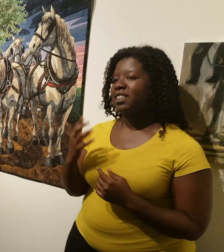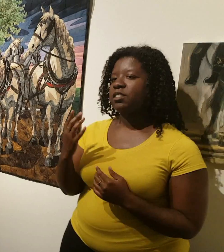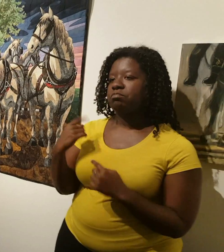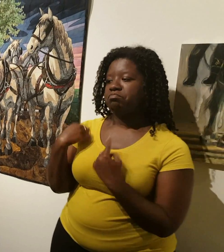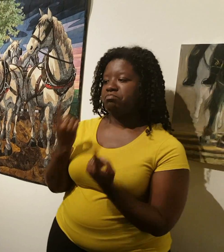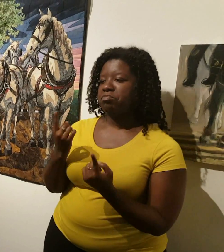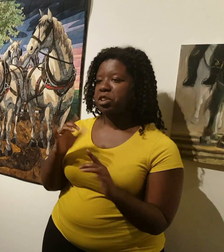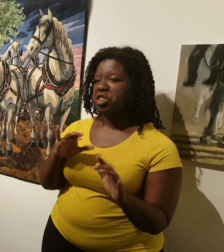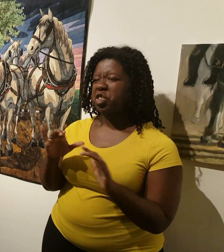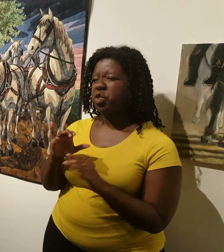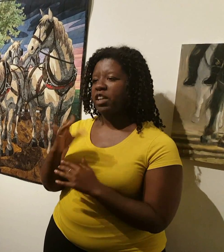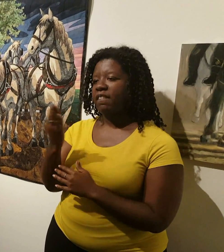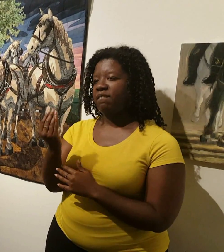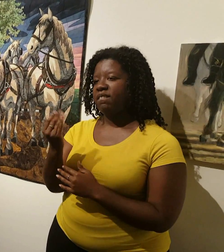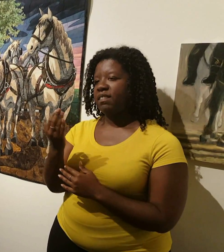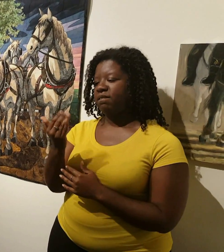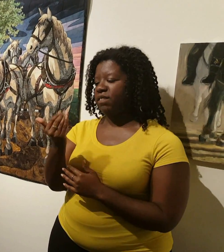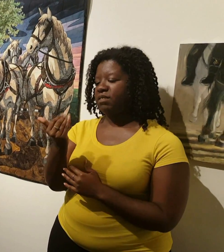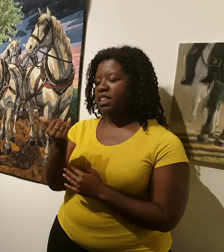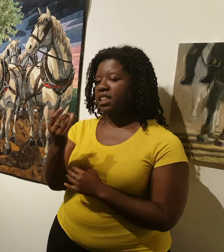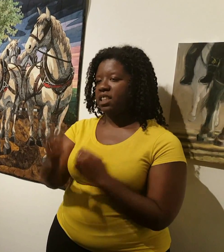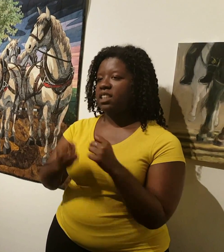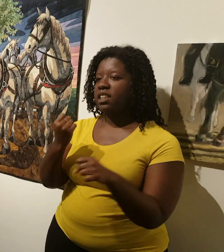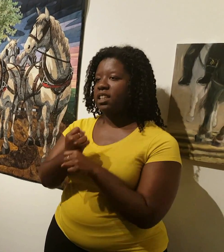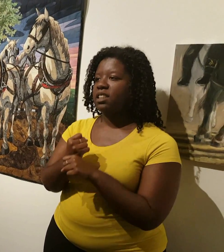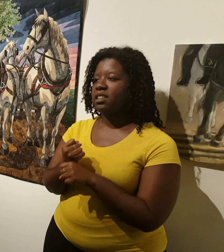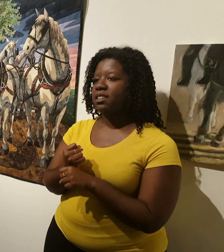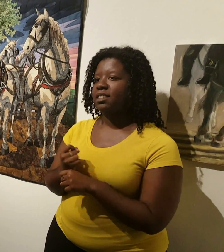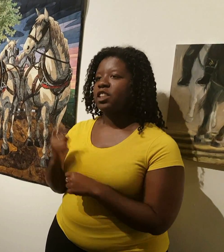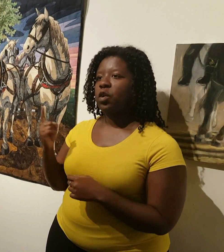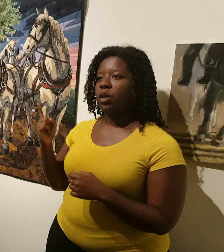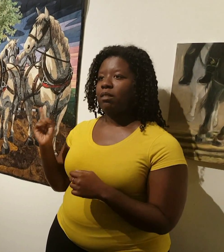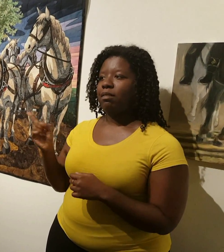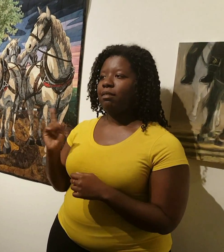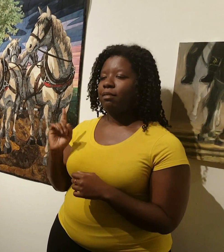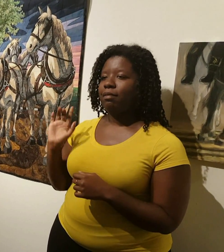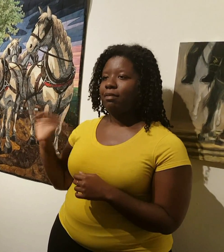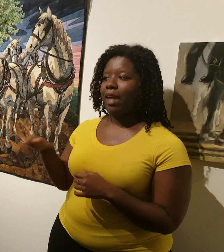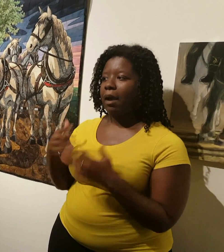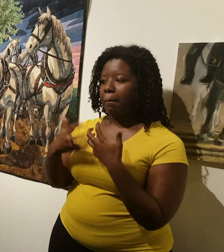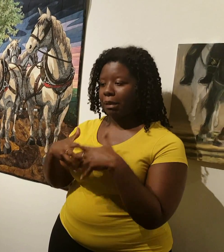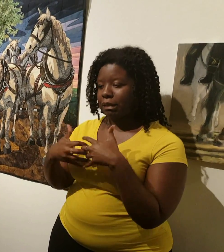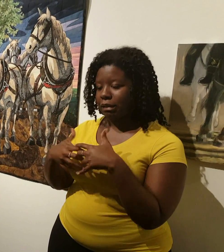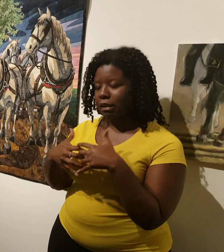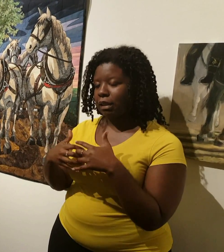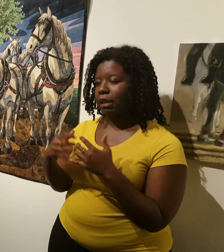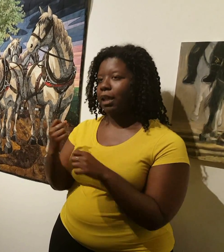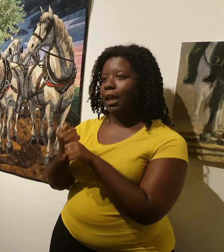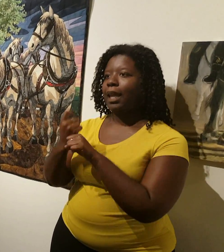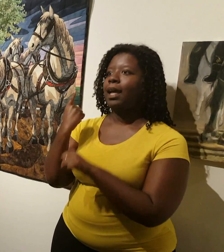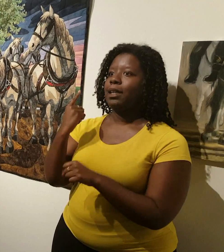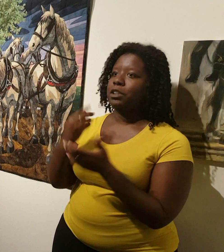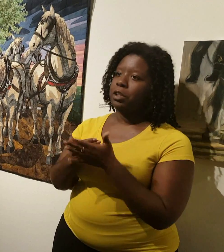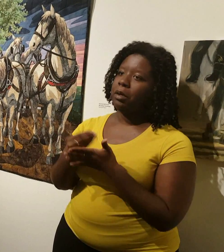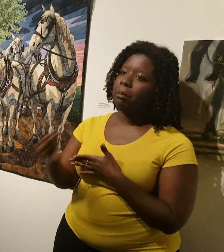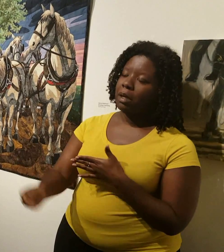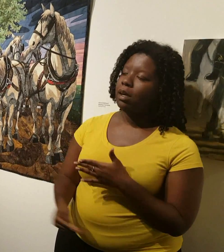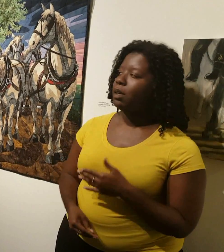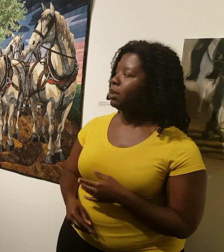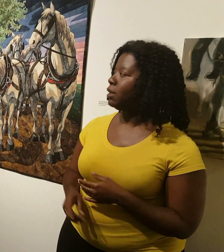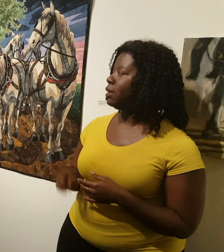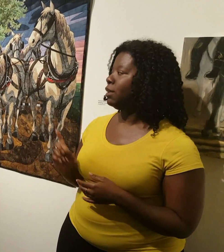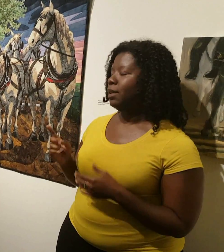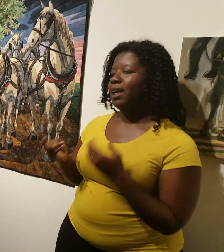years. And I've only gotten the Cricut last year, so this is a new development for me, and I can't tell you how much I love it because it saves